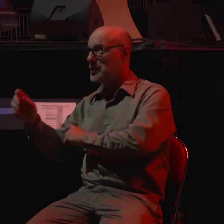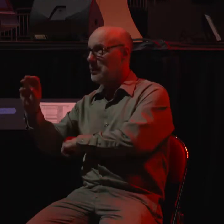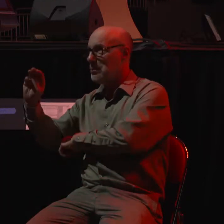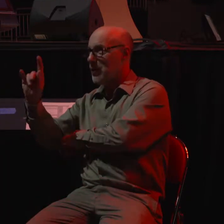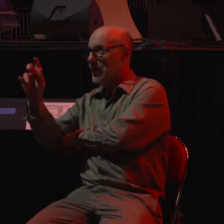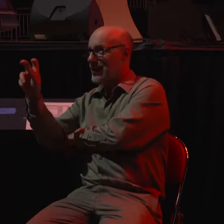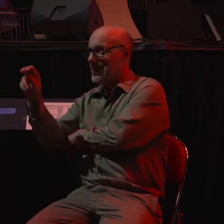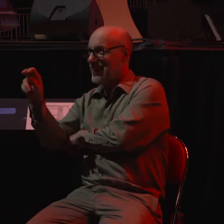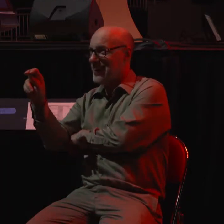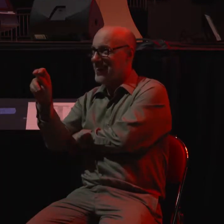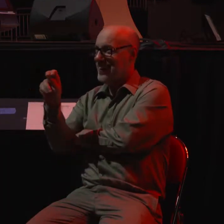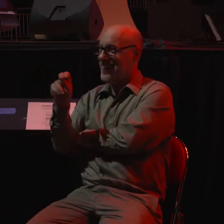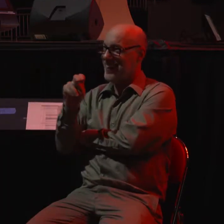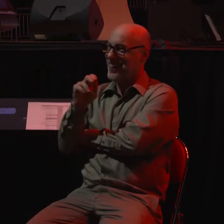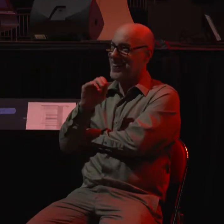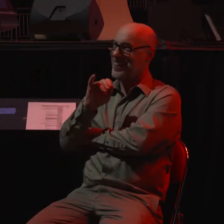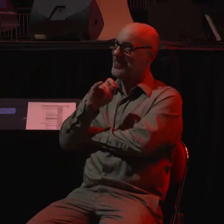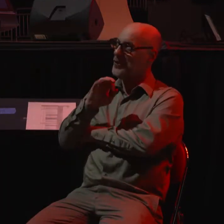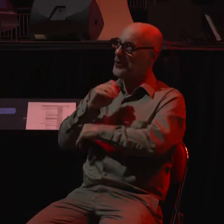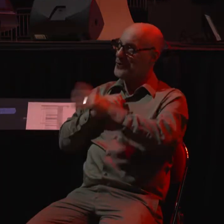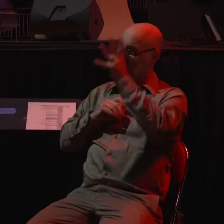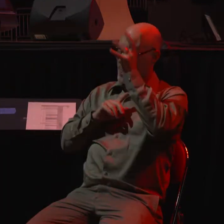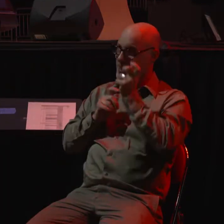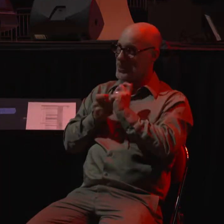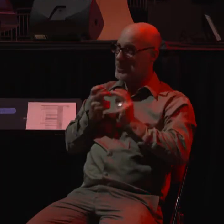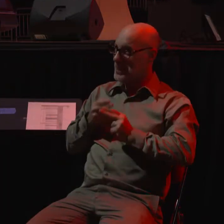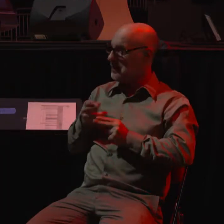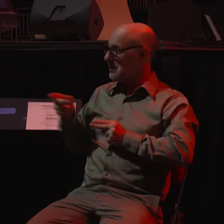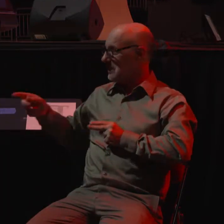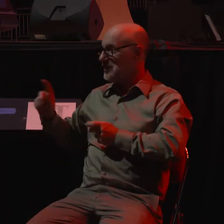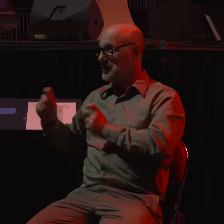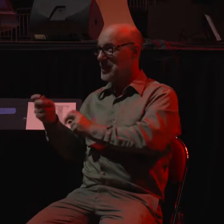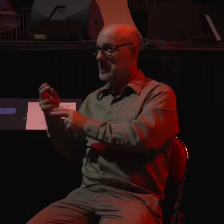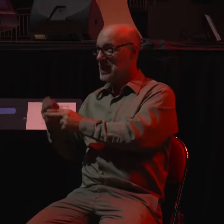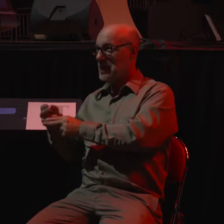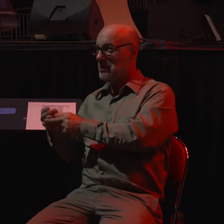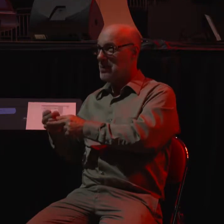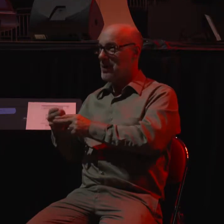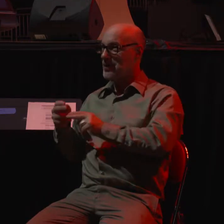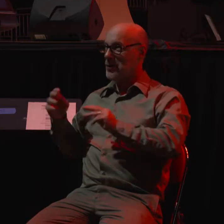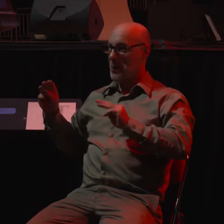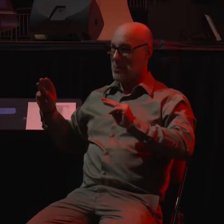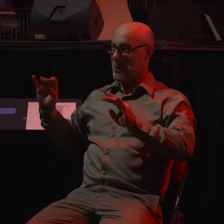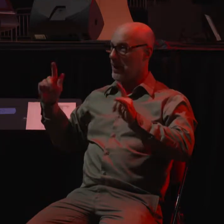So not only was Daddy King, but also Martin Luther King Jr., they were both called Michael at one point. This is around what year he makes that? This was